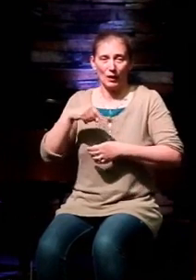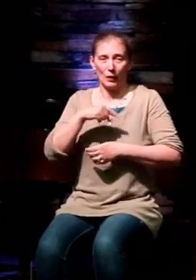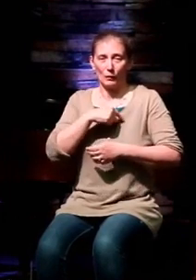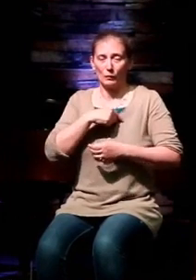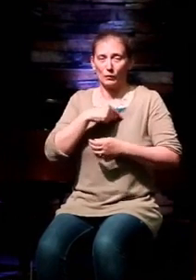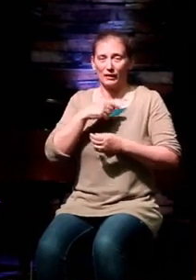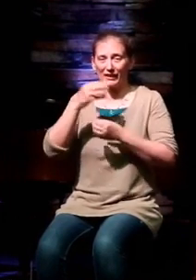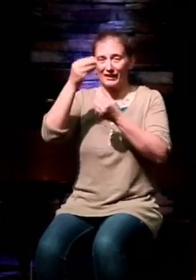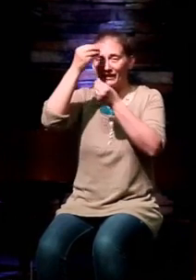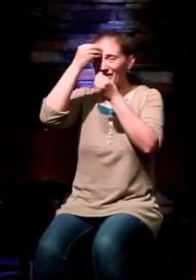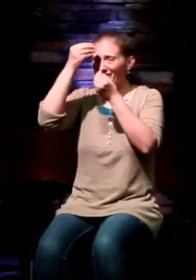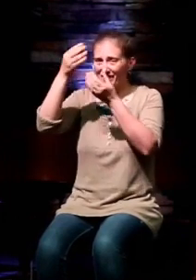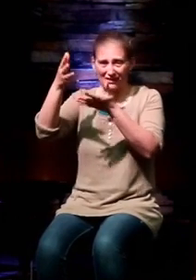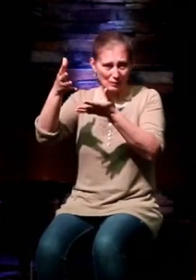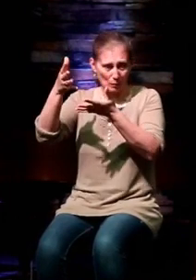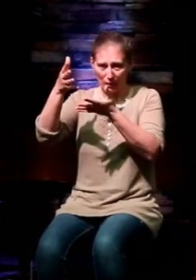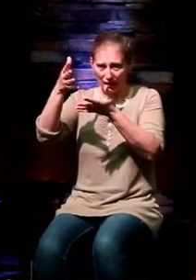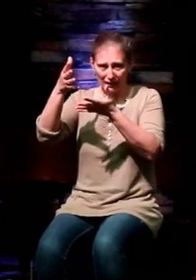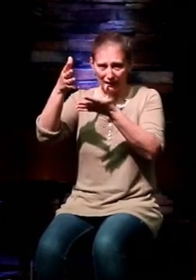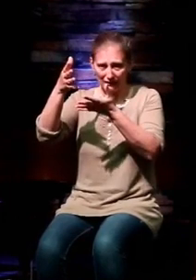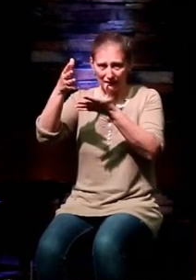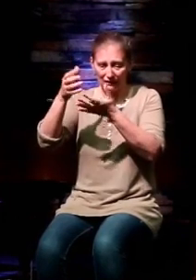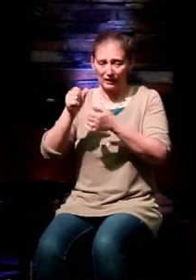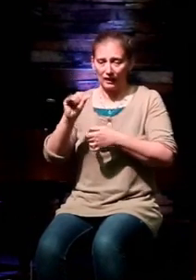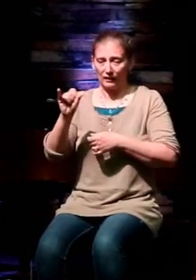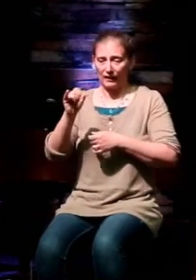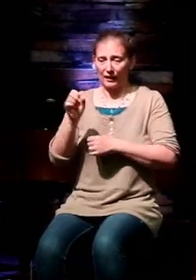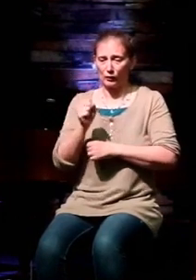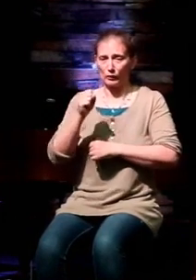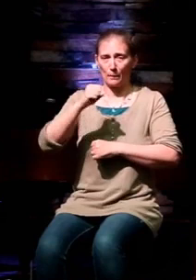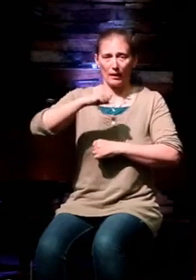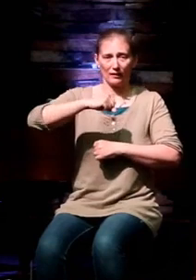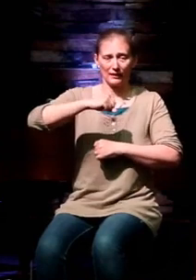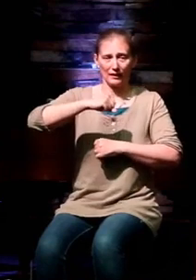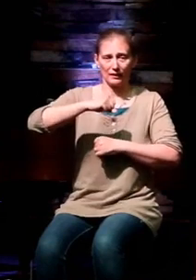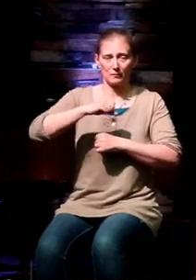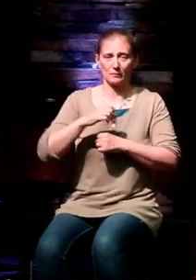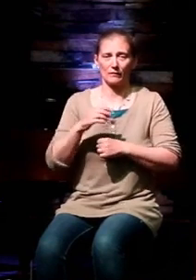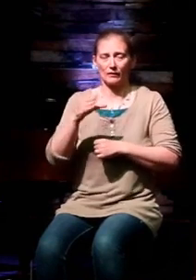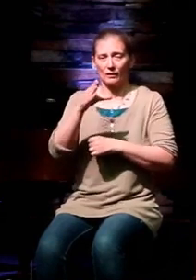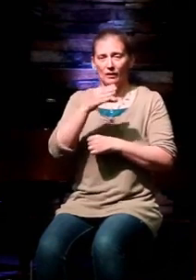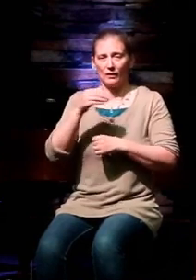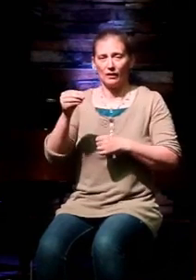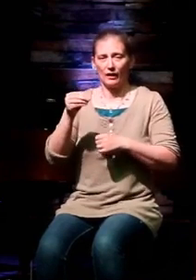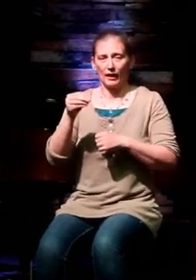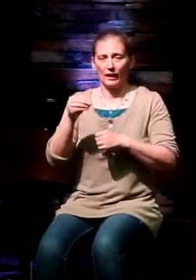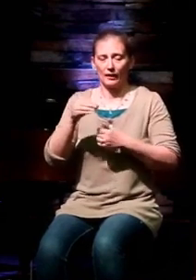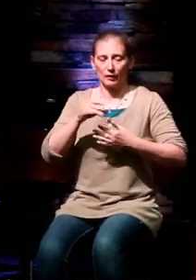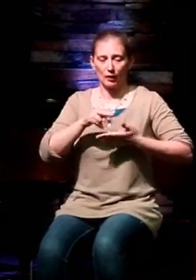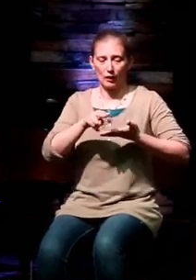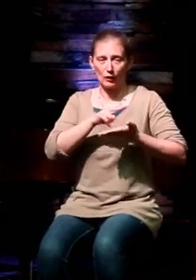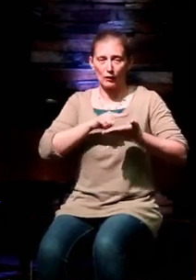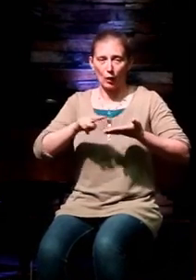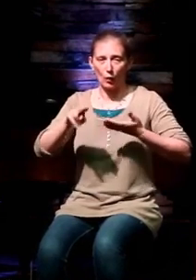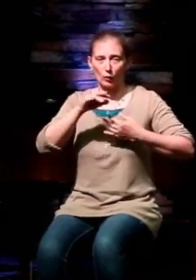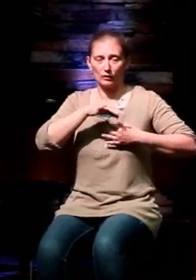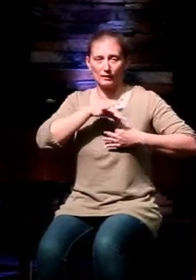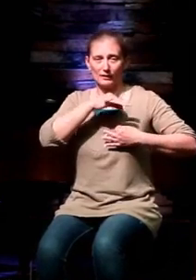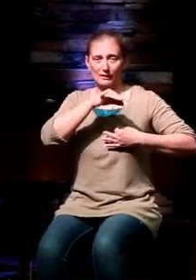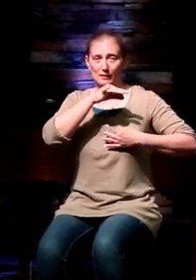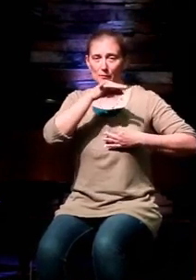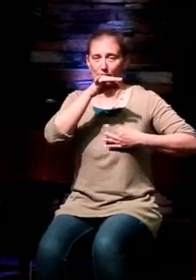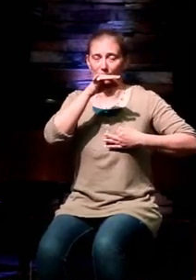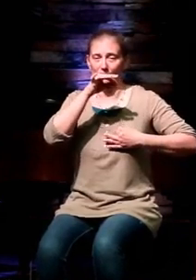little further, it's actually called rebellion. And for the record, think about this. The Holy Spirit is under no obligation whatsoever to us